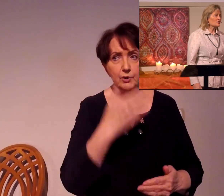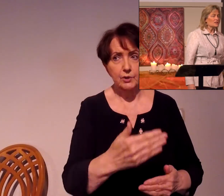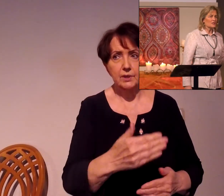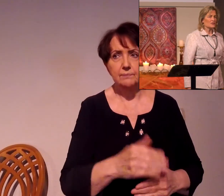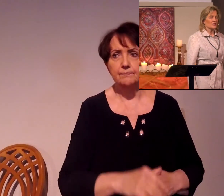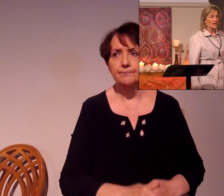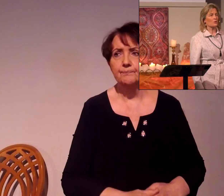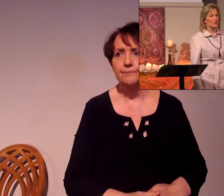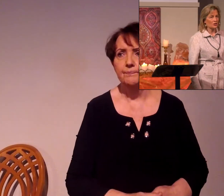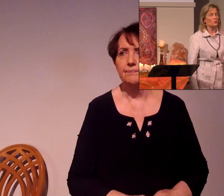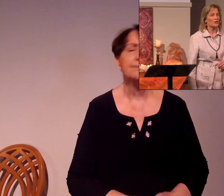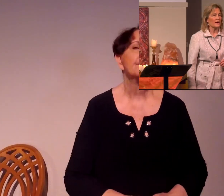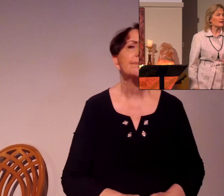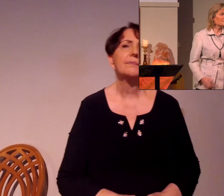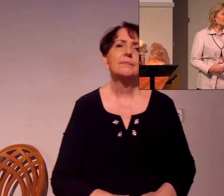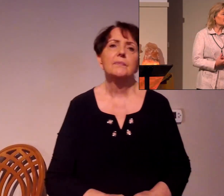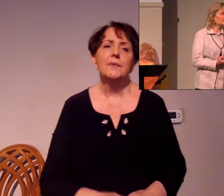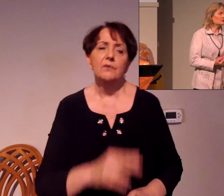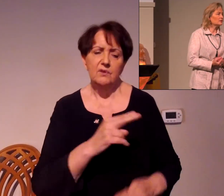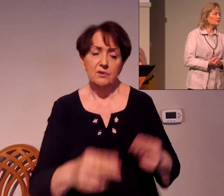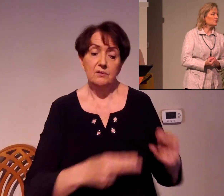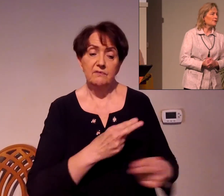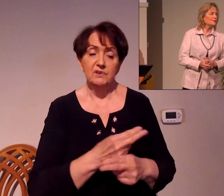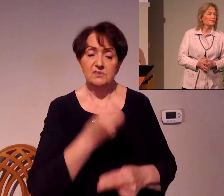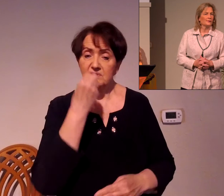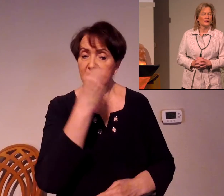universe actually doesn't care what you want to manifest.